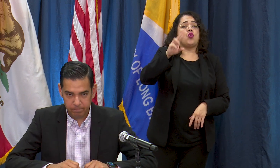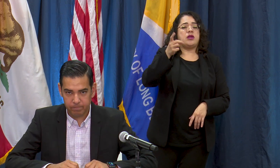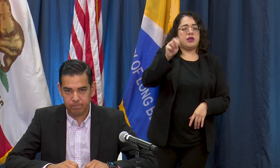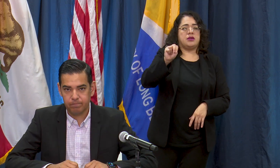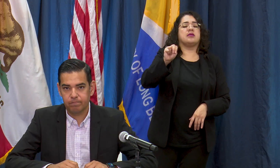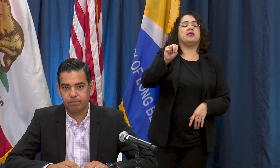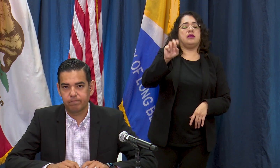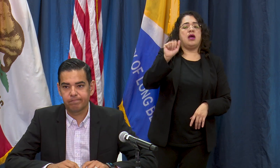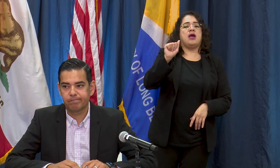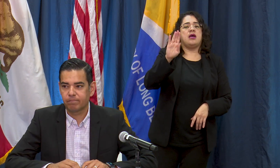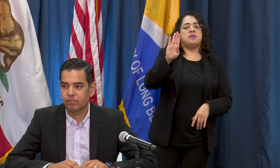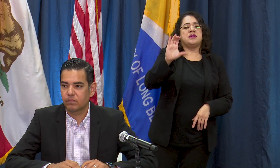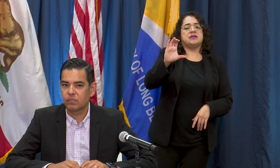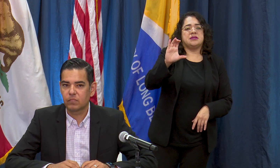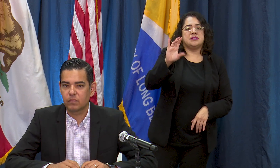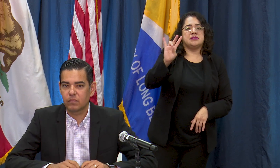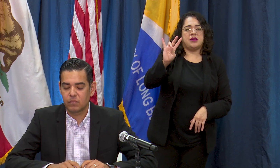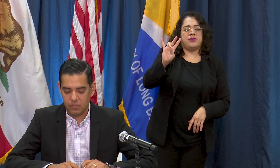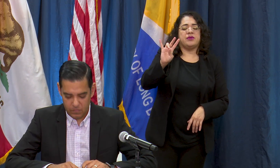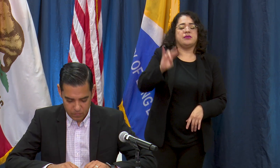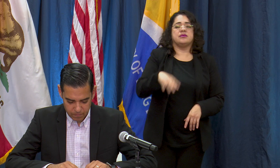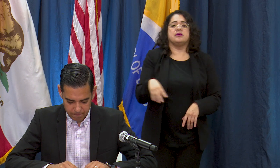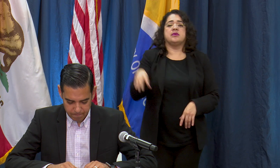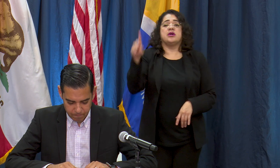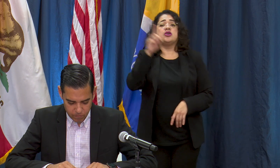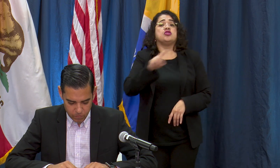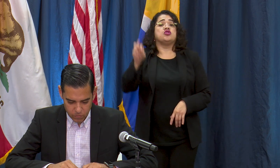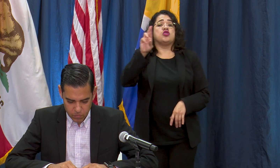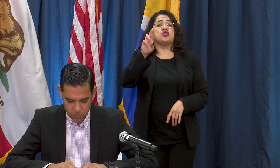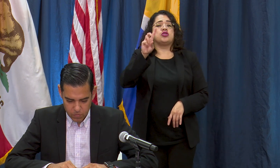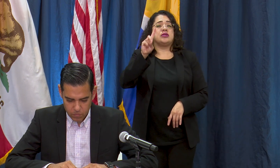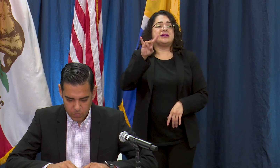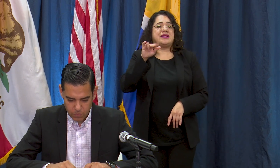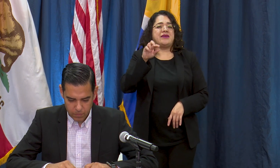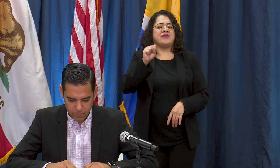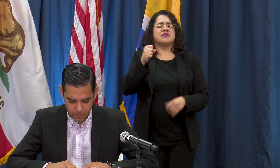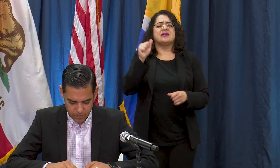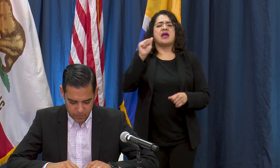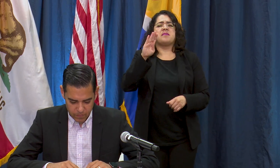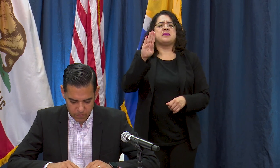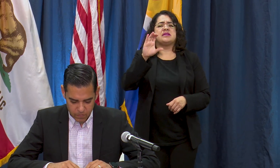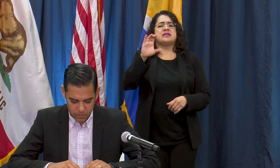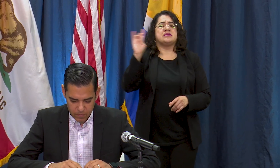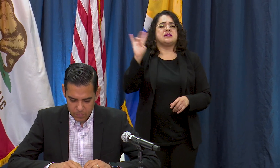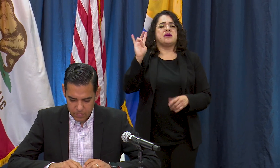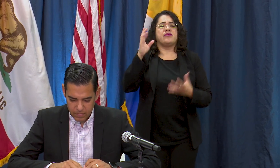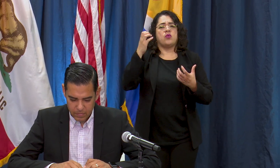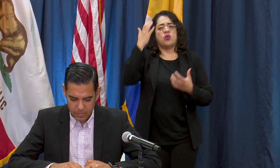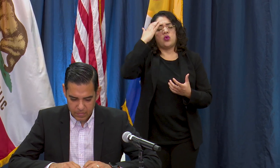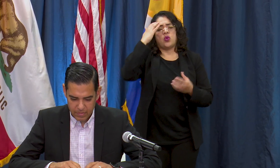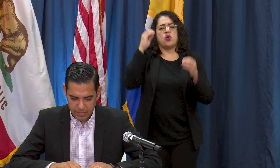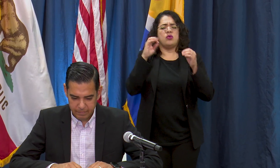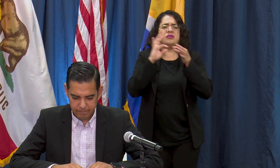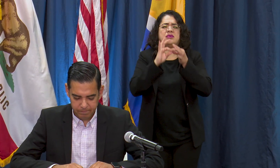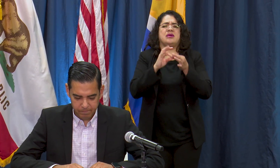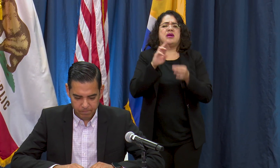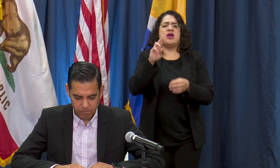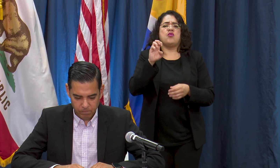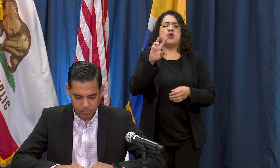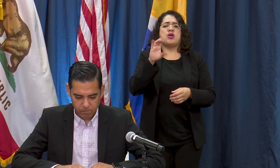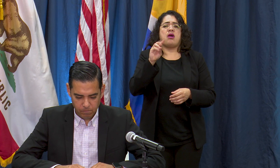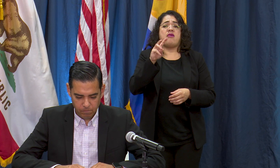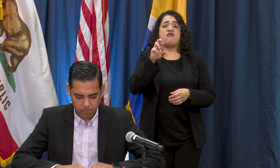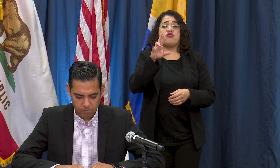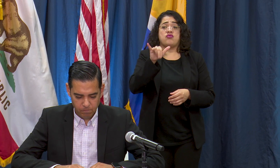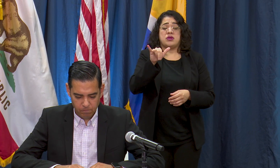Hey, so this question is for Dr. Davis. ABC 7 wants to know more about recovery data. So how does the